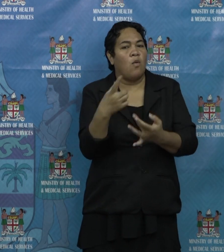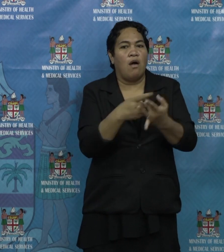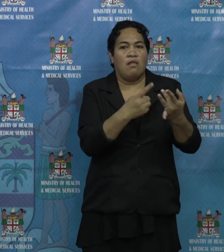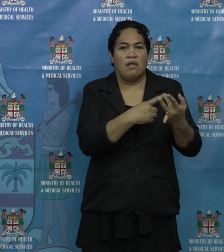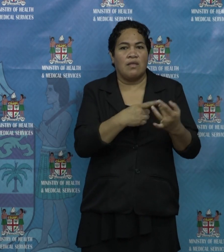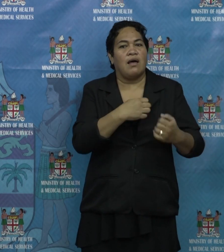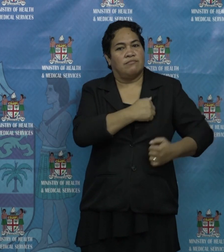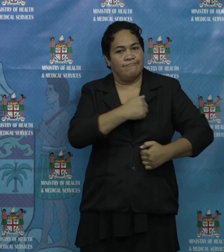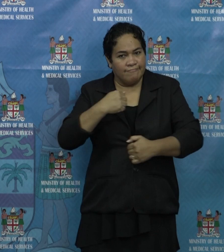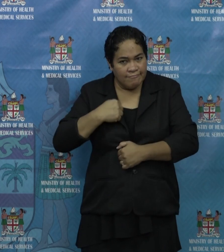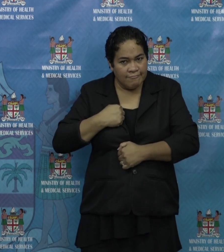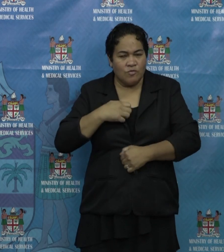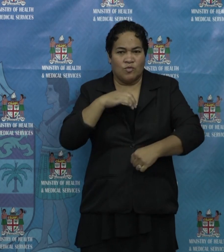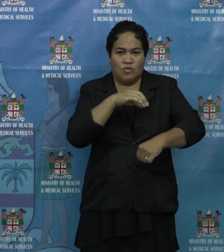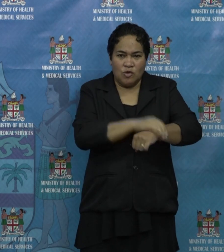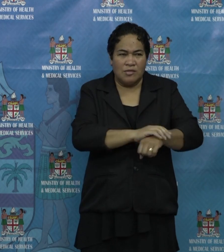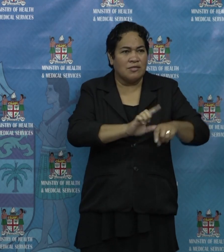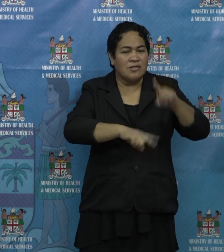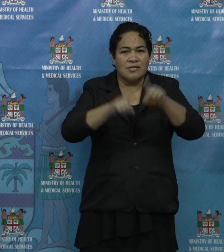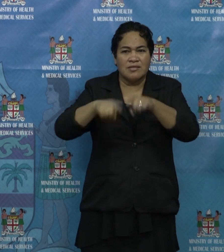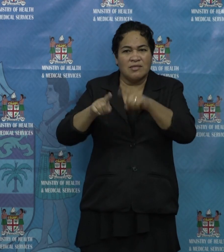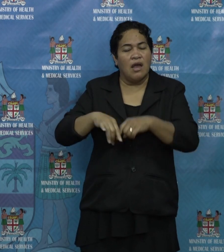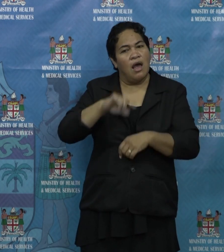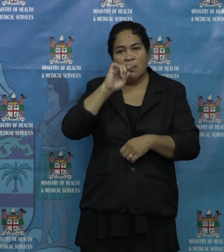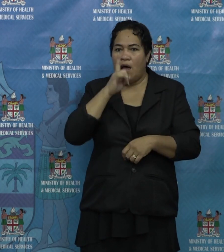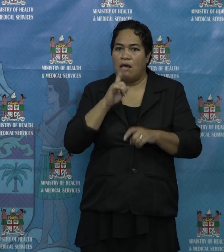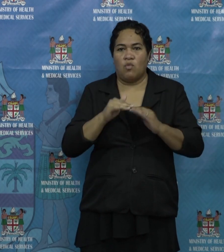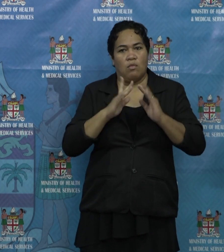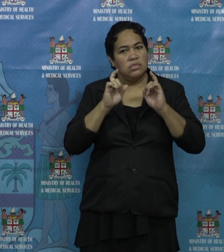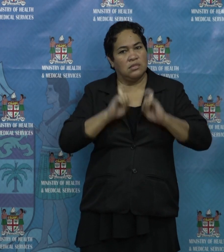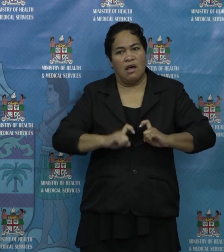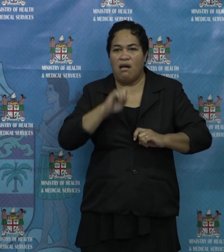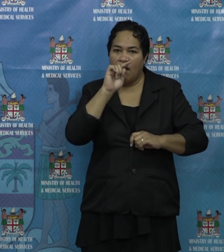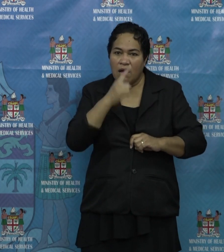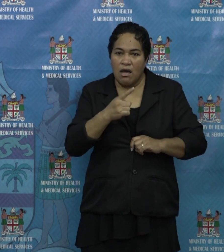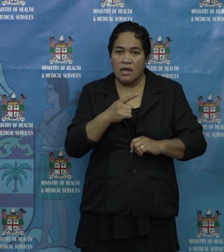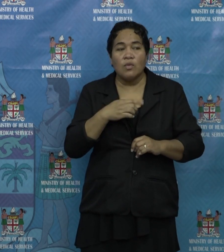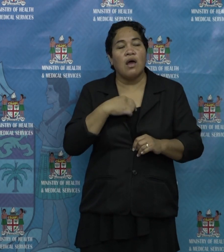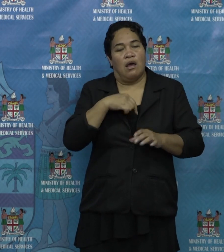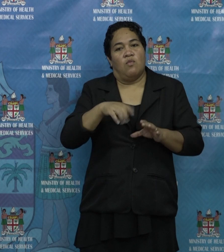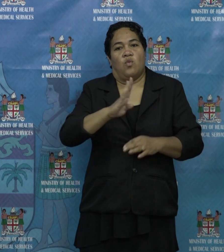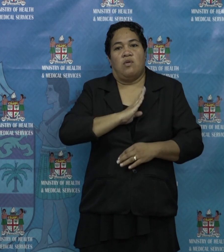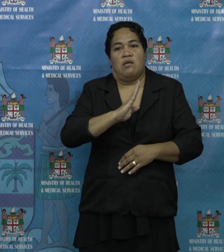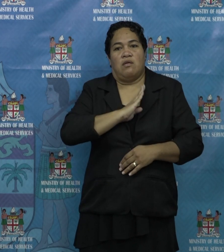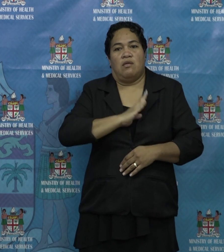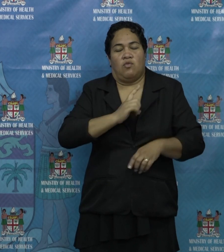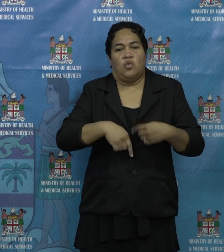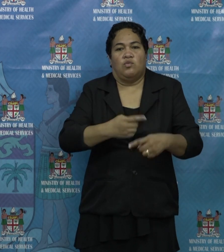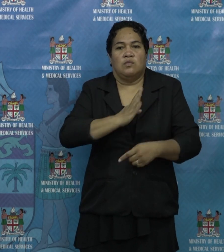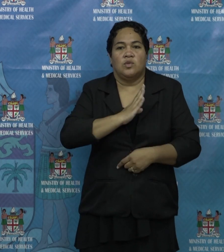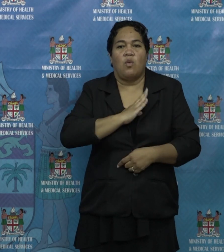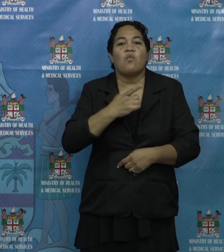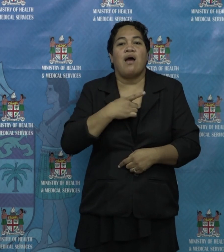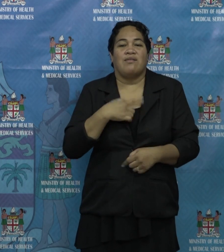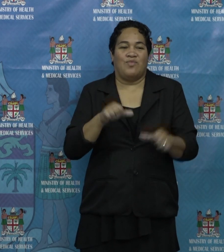discipline forces, who will not be able to stay home, who will be out there working to protect all of us, working to stop this